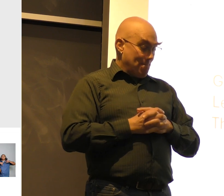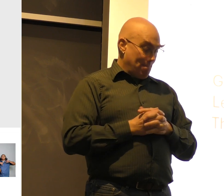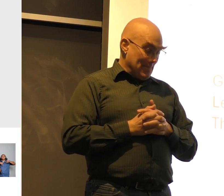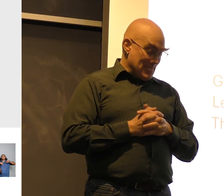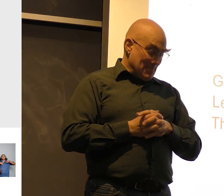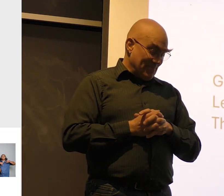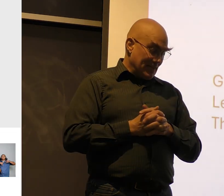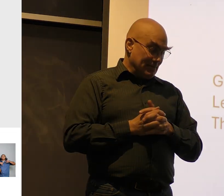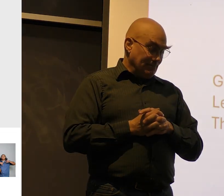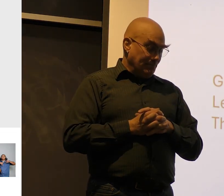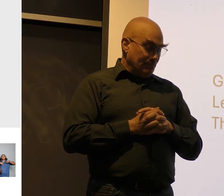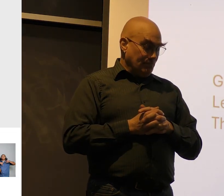deaf as a result.